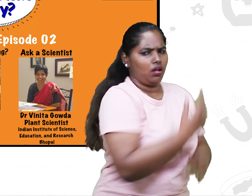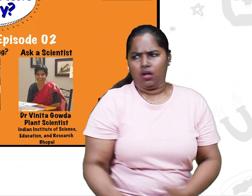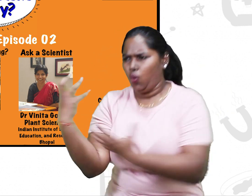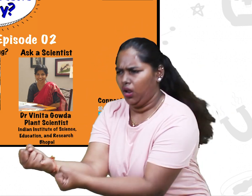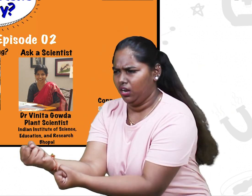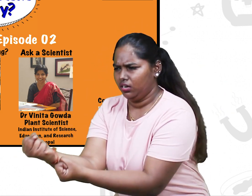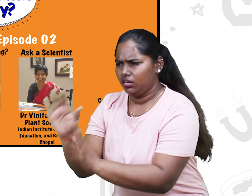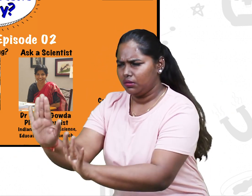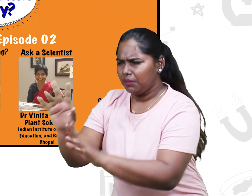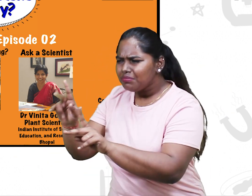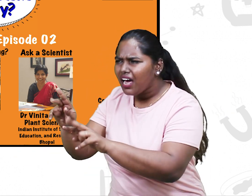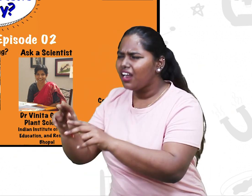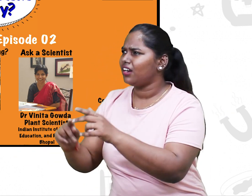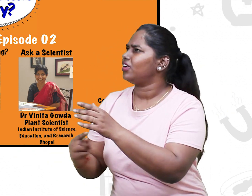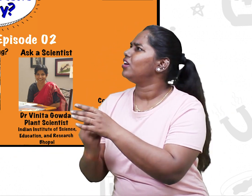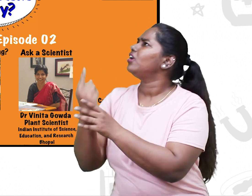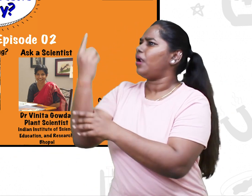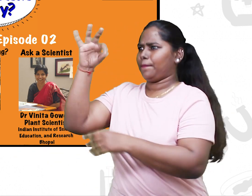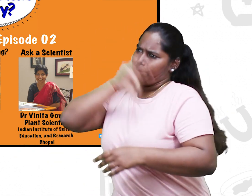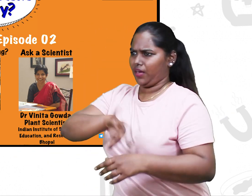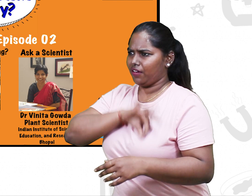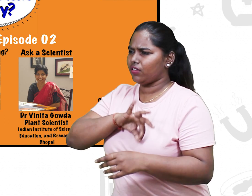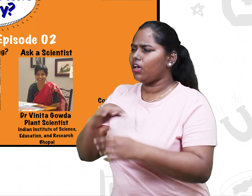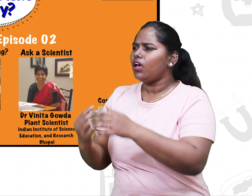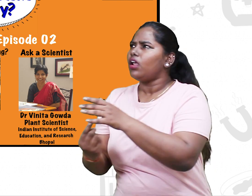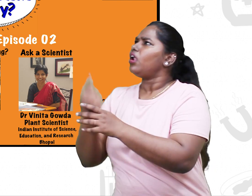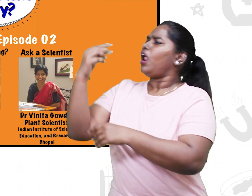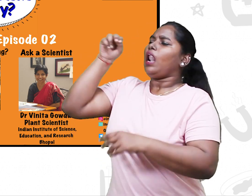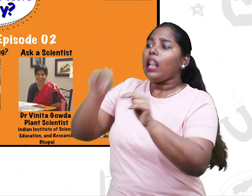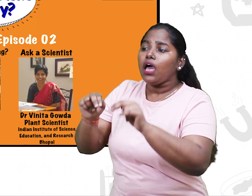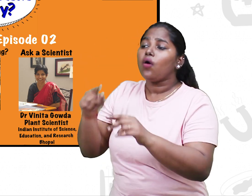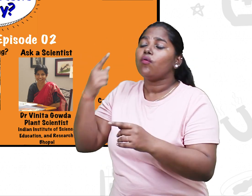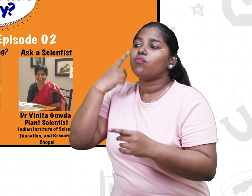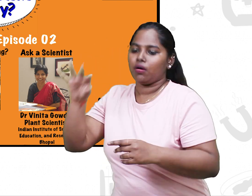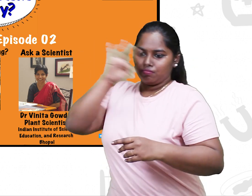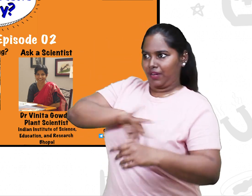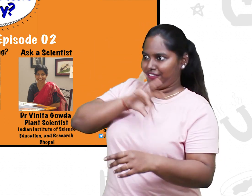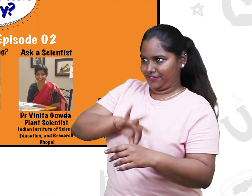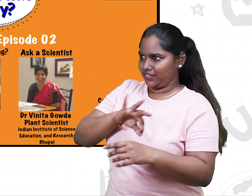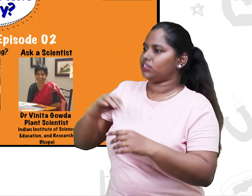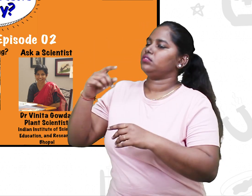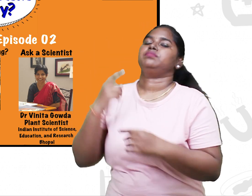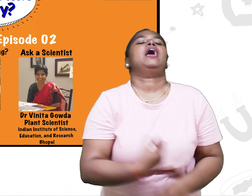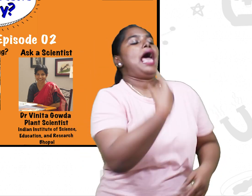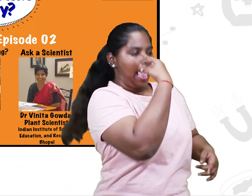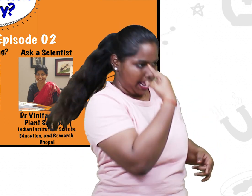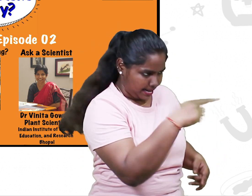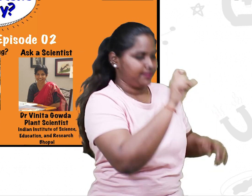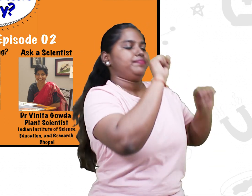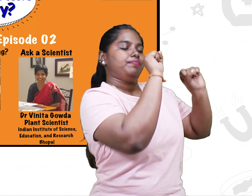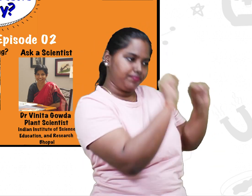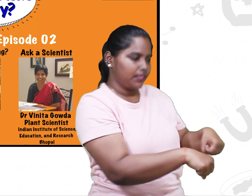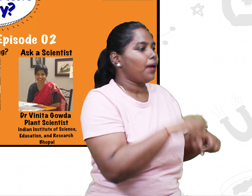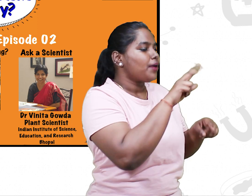Hold on. Plants need resources to grow. But they need to grow to get to more resources. Yes, so they